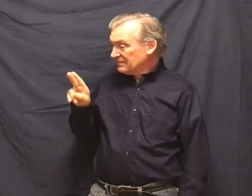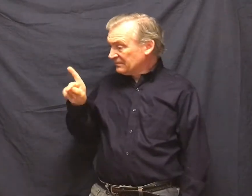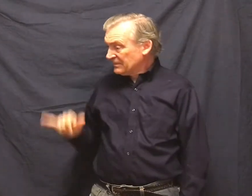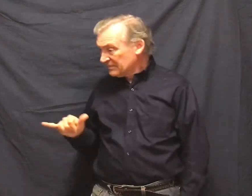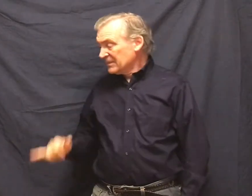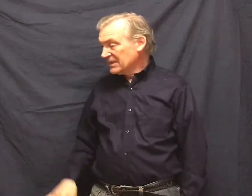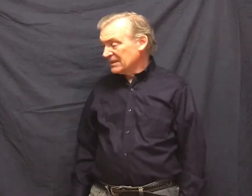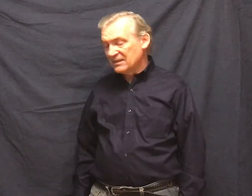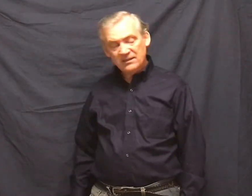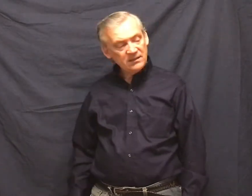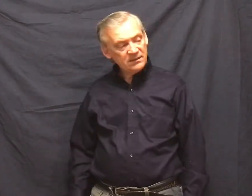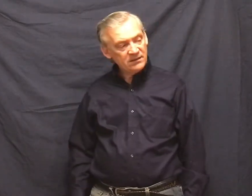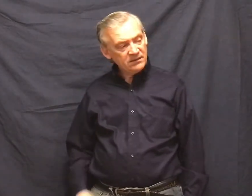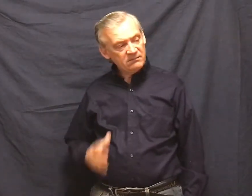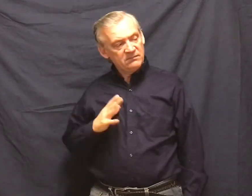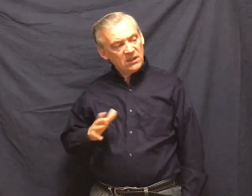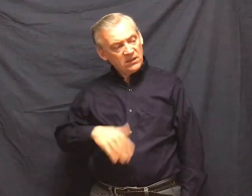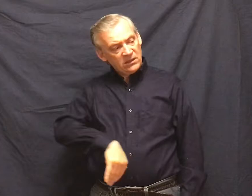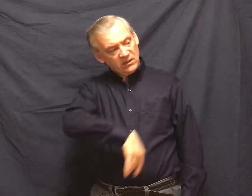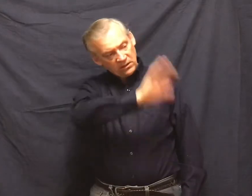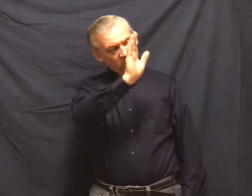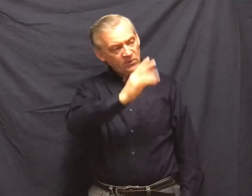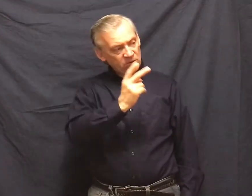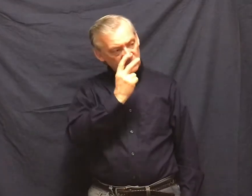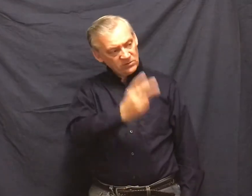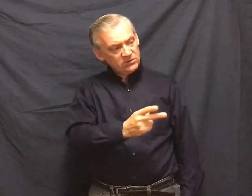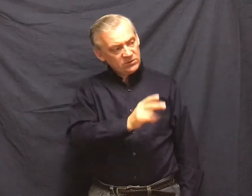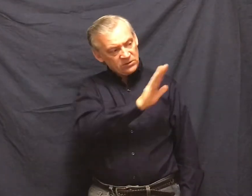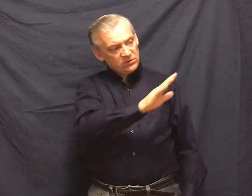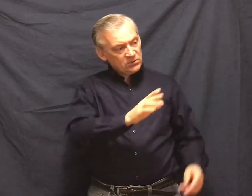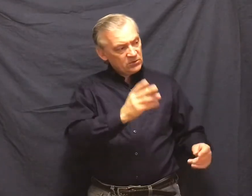Well, go see your pup then. Don't come in a place where you're not wanted.